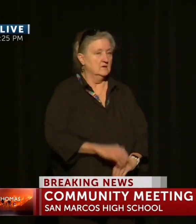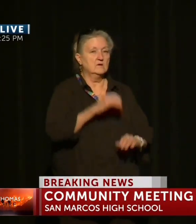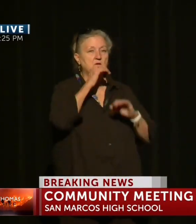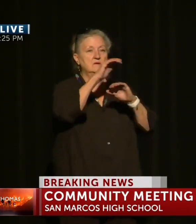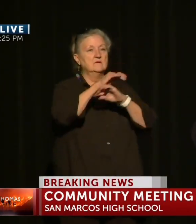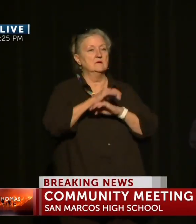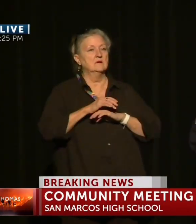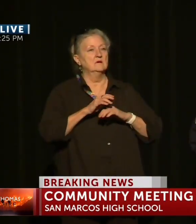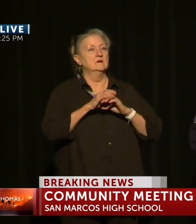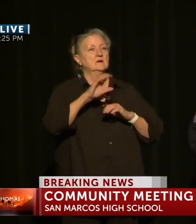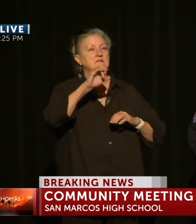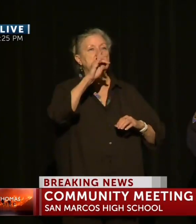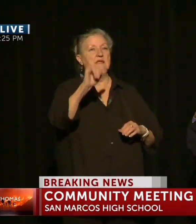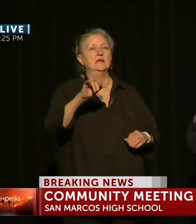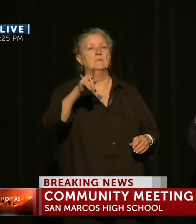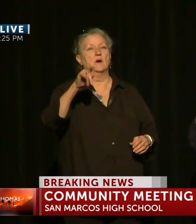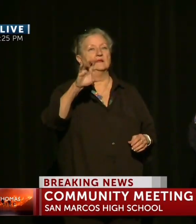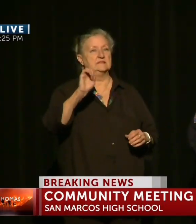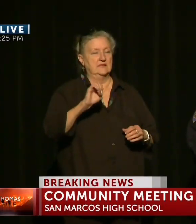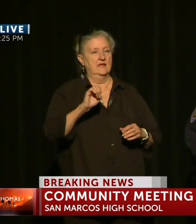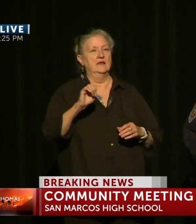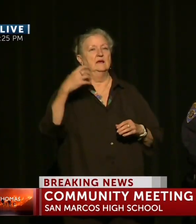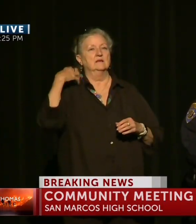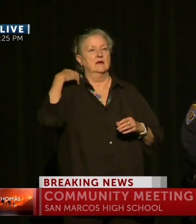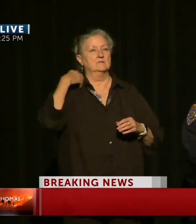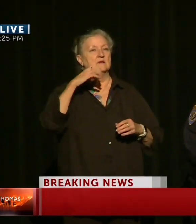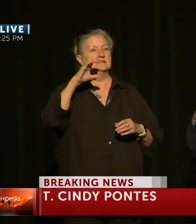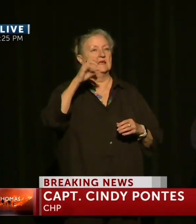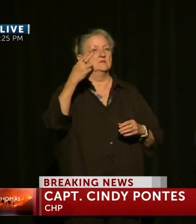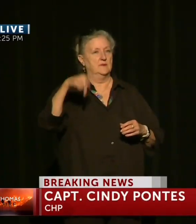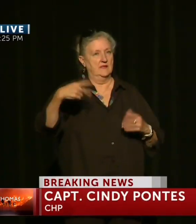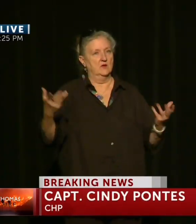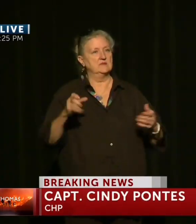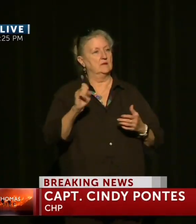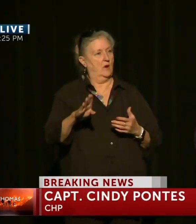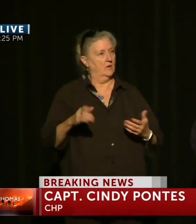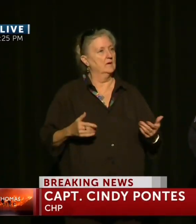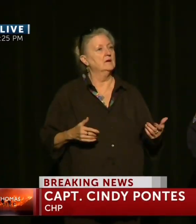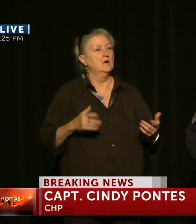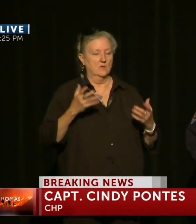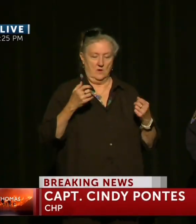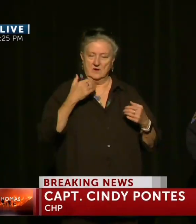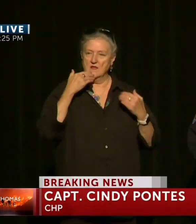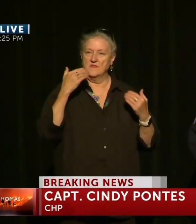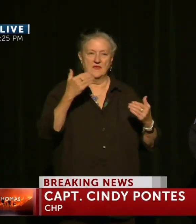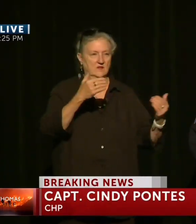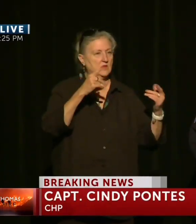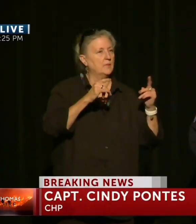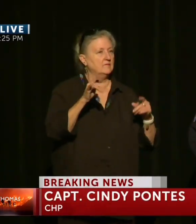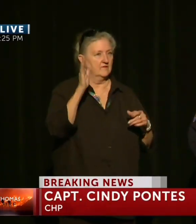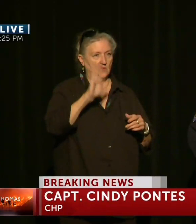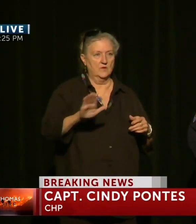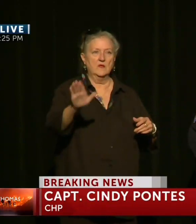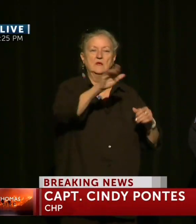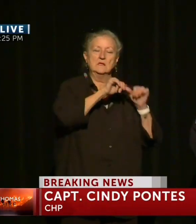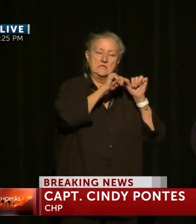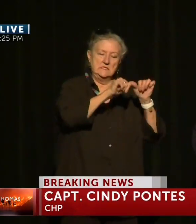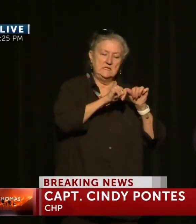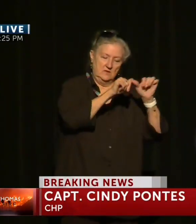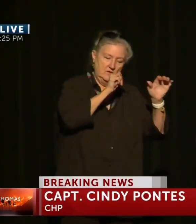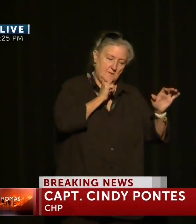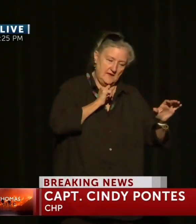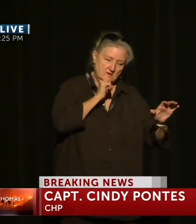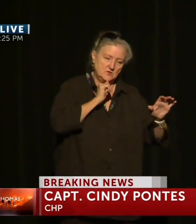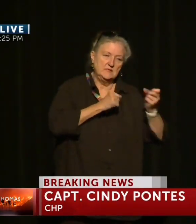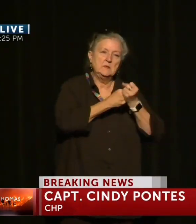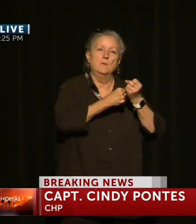Good evening. I'm Cindy Ponce. I'm the captain with the California Highway Patrol here in Santa Barbara. We want to thank the public for their continued patience